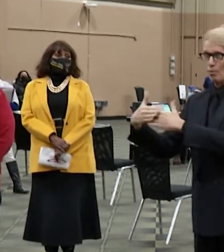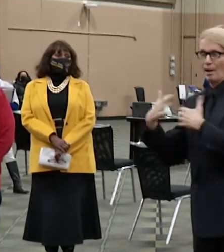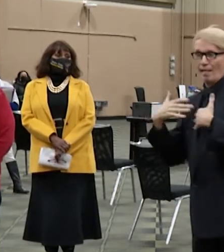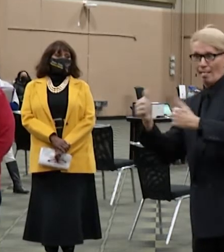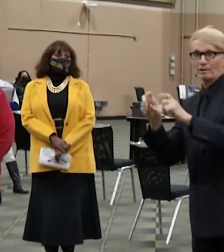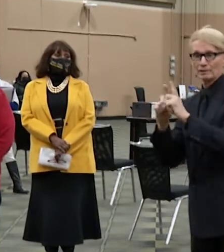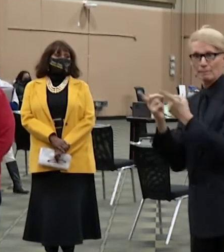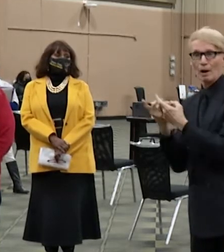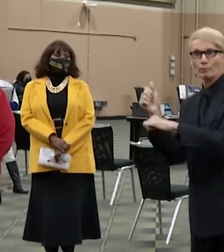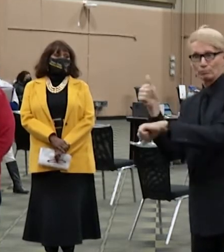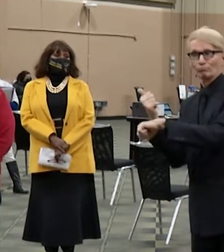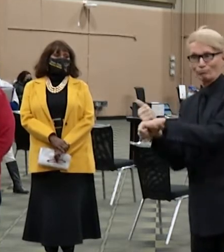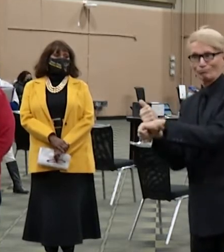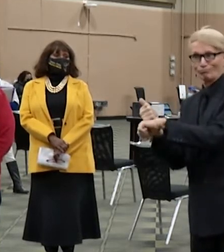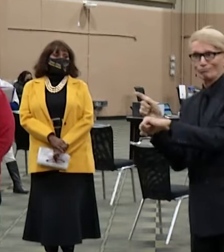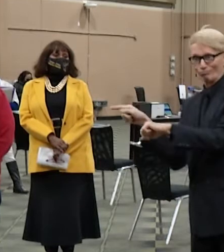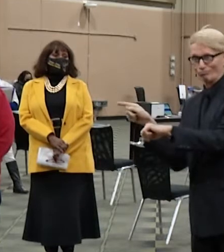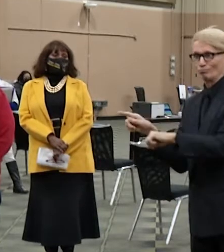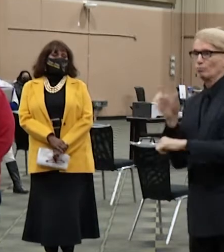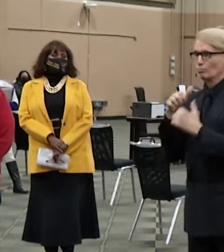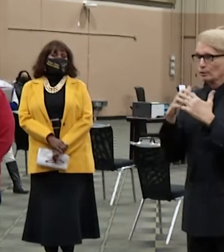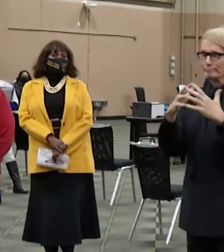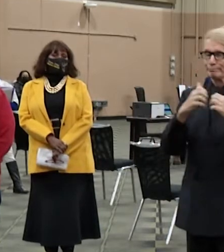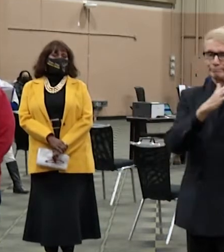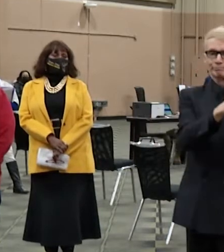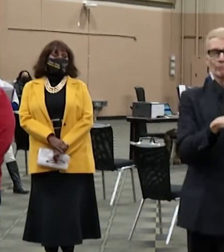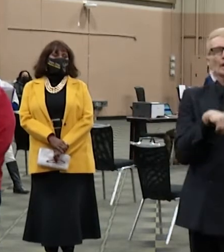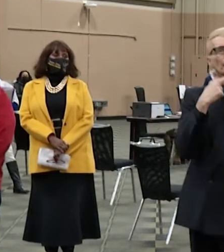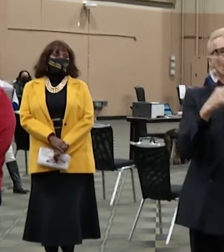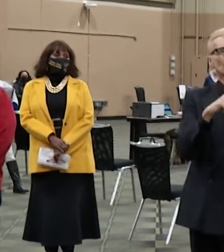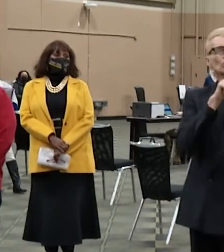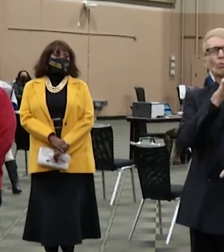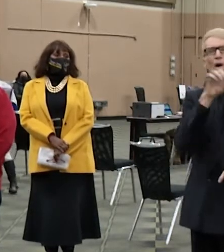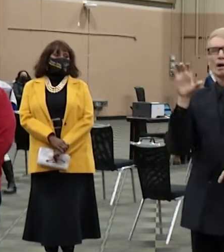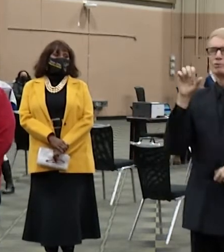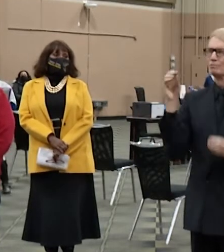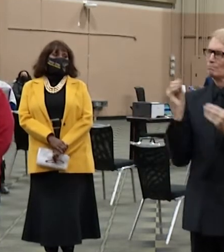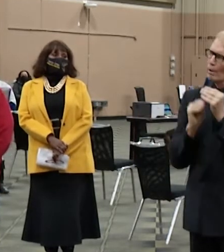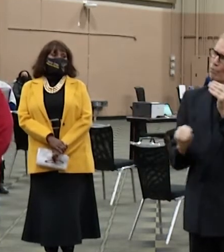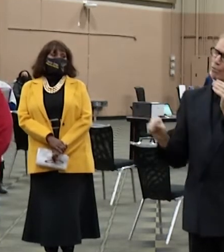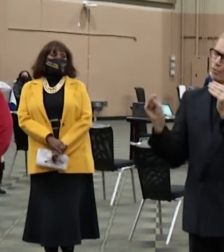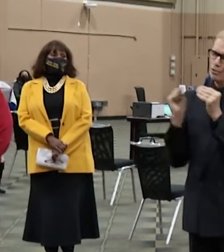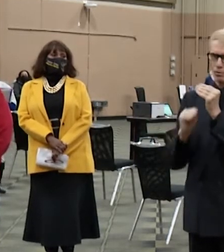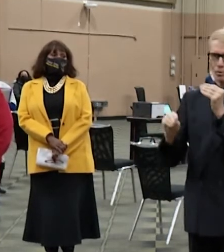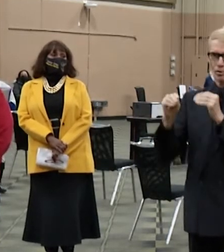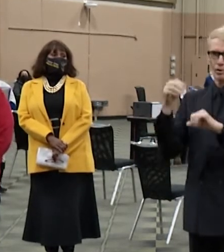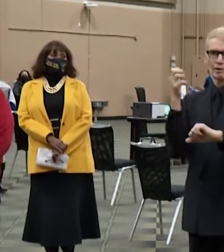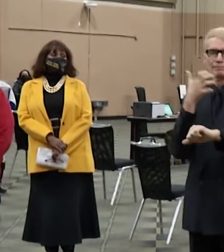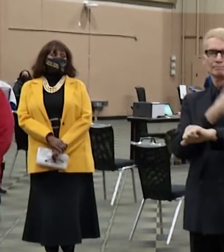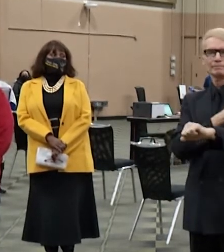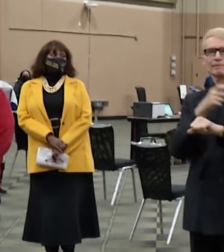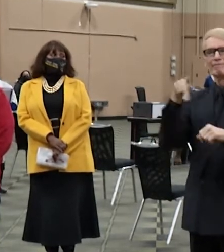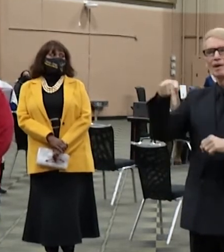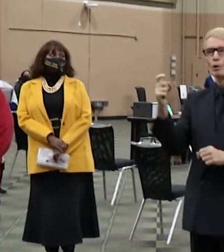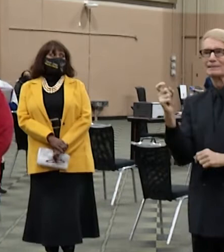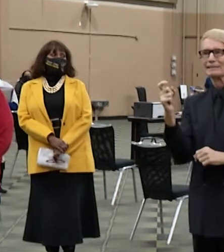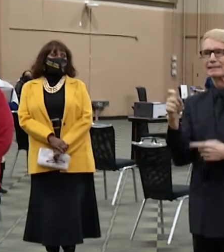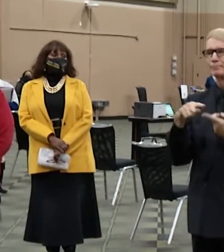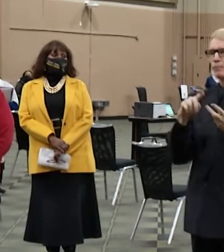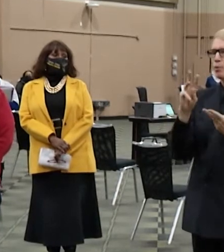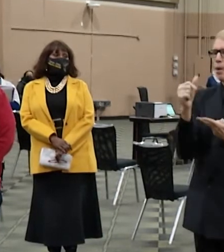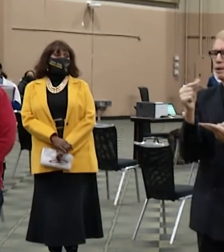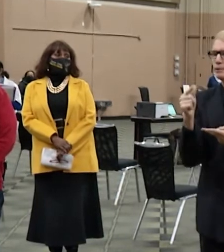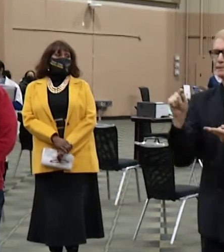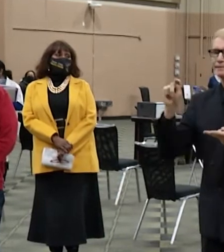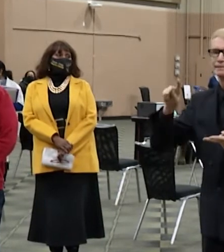And hundreds of additional pharmacies are getting ready to offer vaccinations statewide. This Tinley